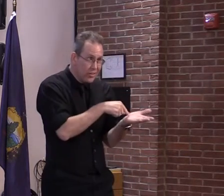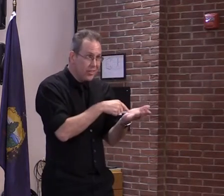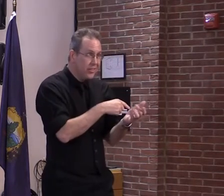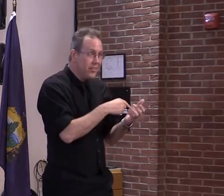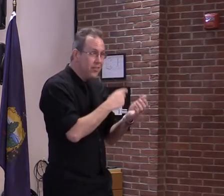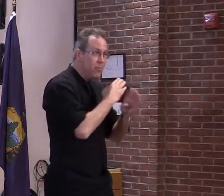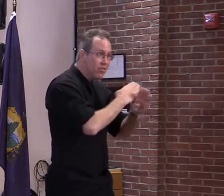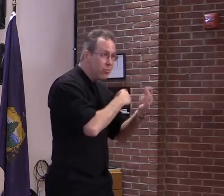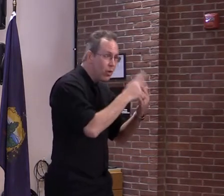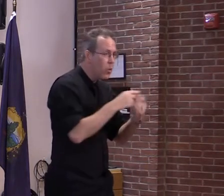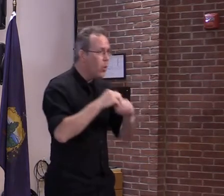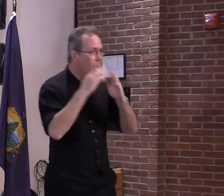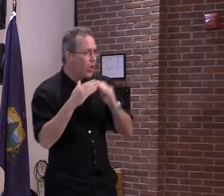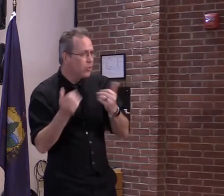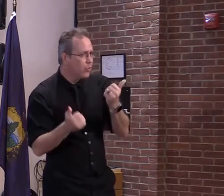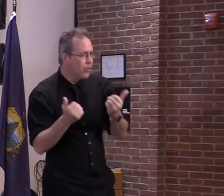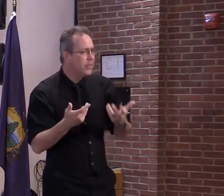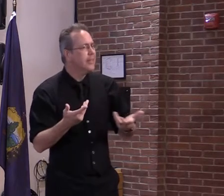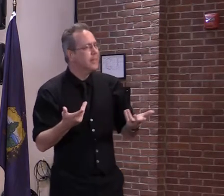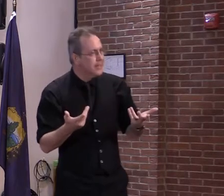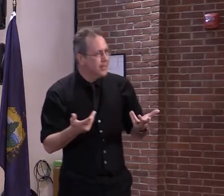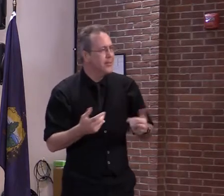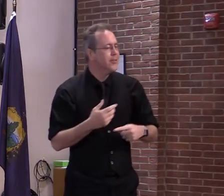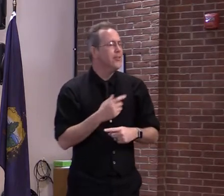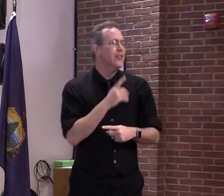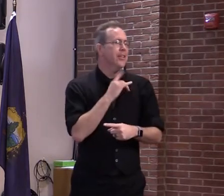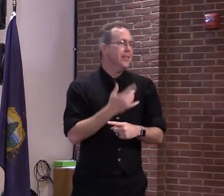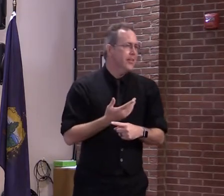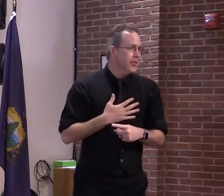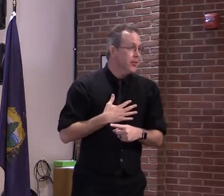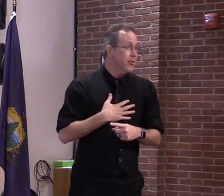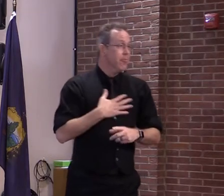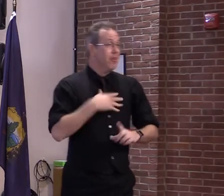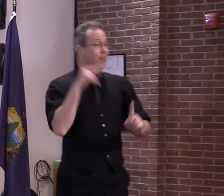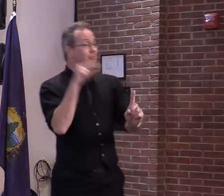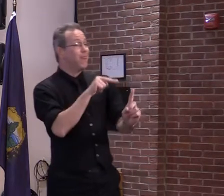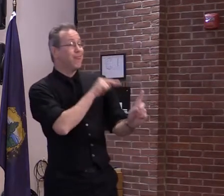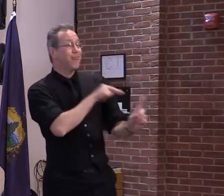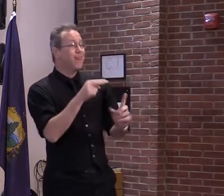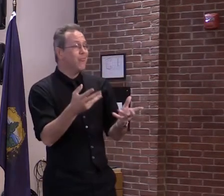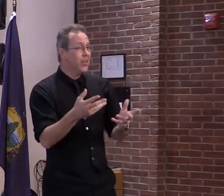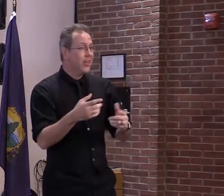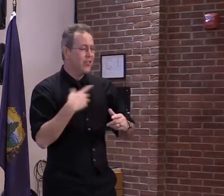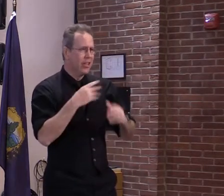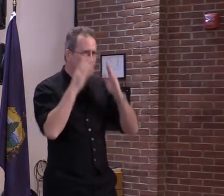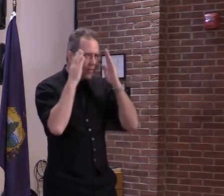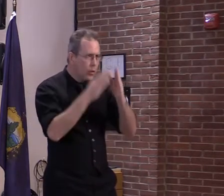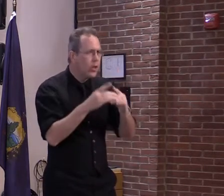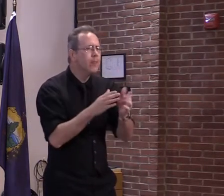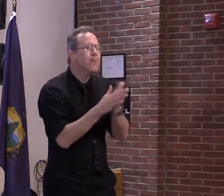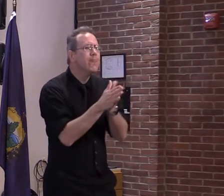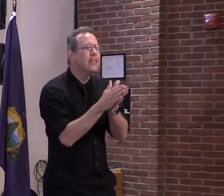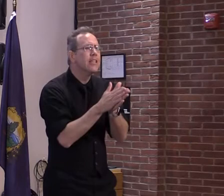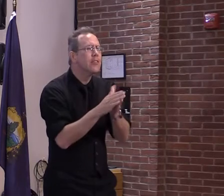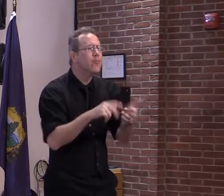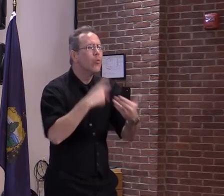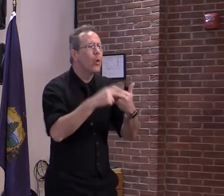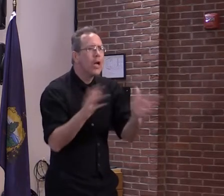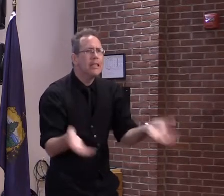Yeah. Well, again, from my perspective, it's focusing on the initiatives that we've been working on for a number of